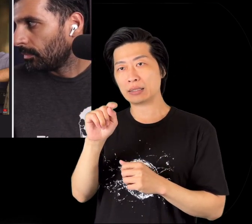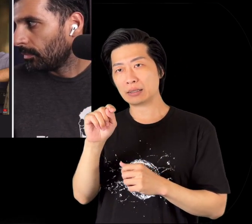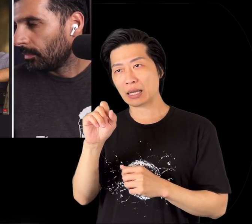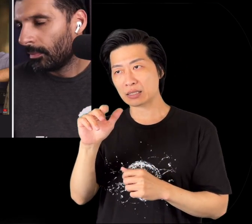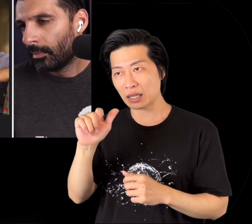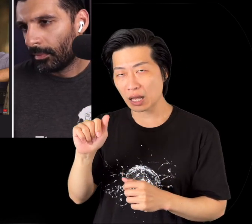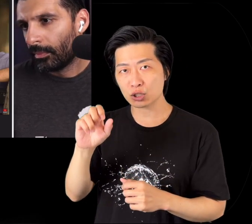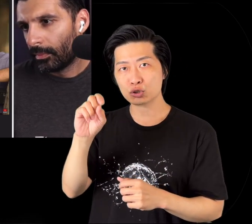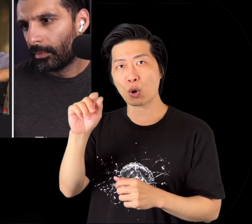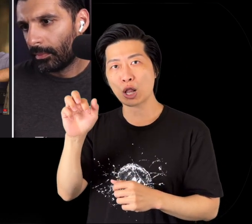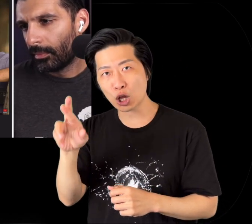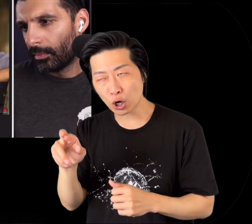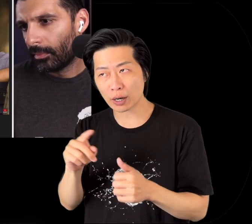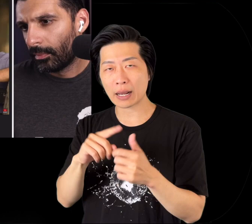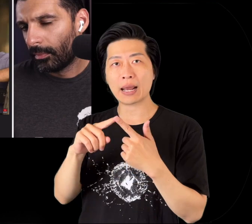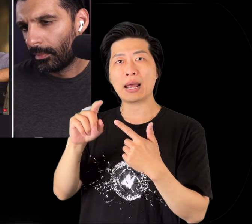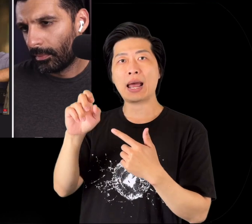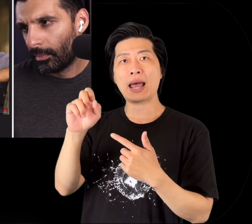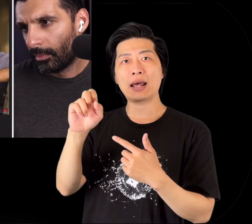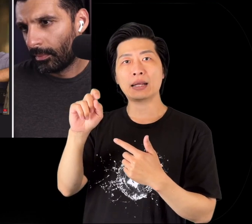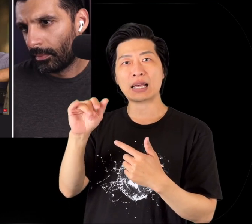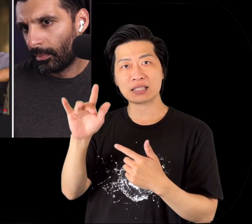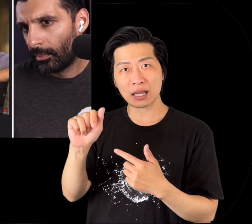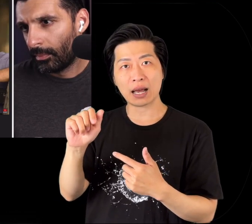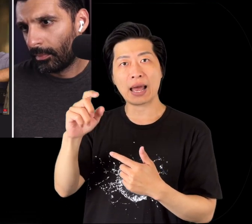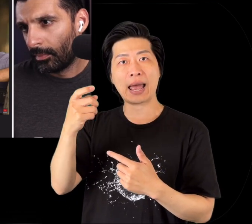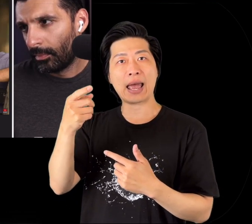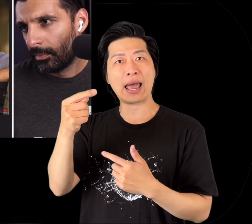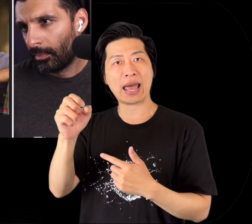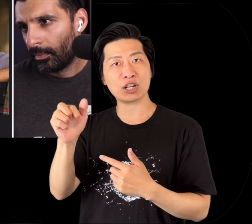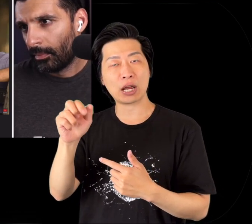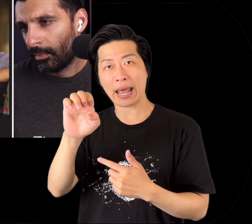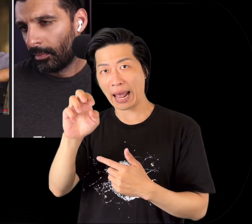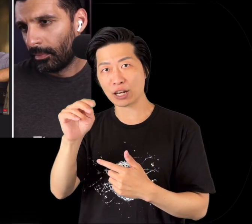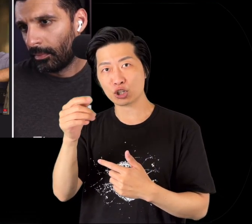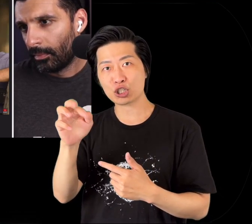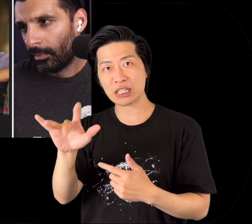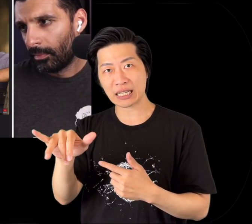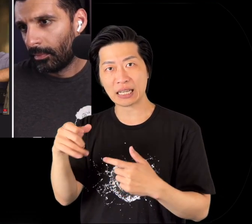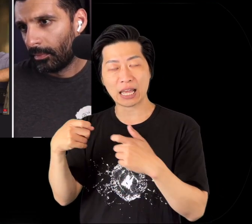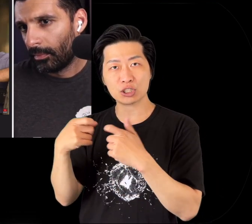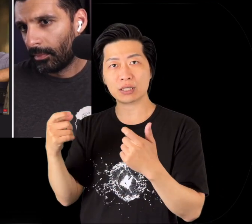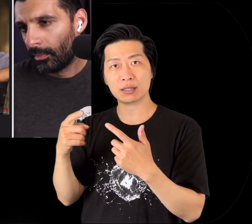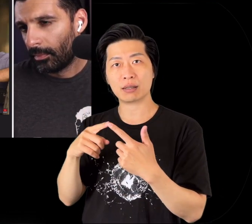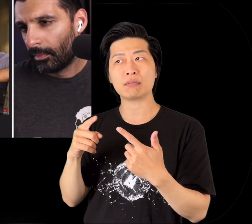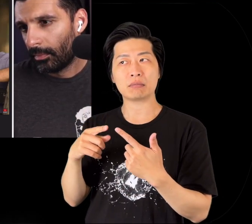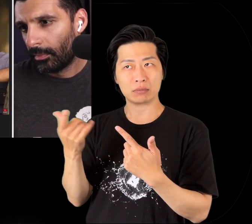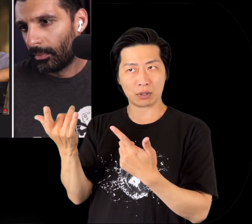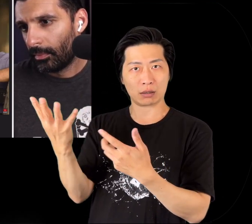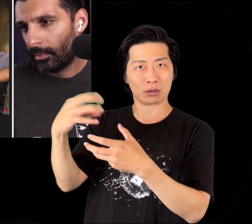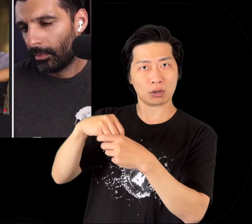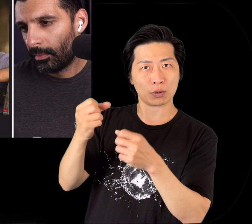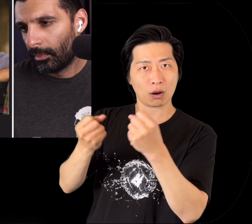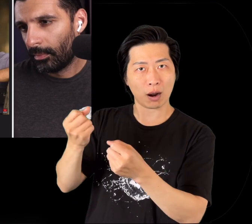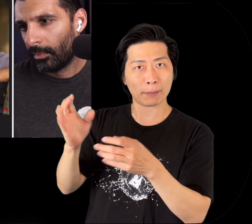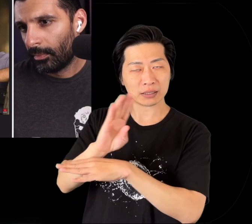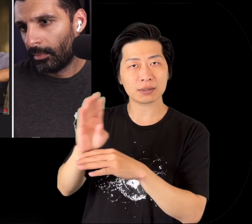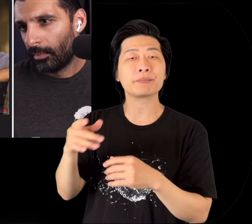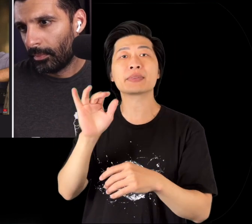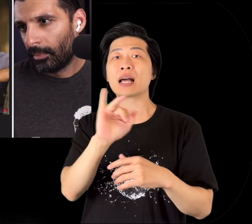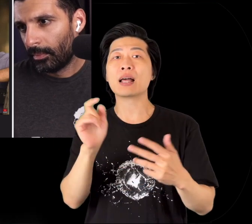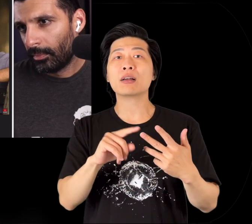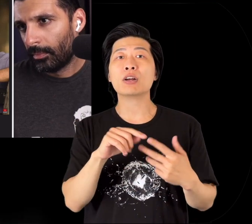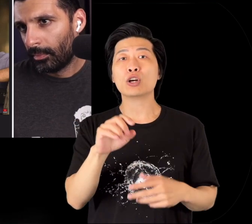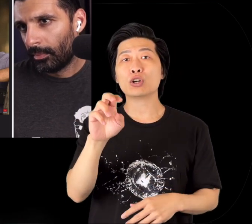Tesla Solar and then Tesla Energy into the fold. So likewise with Neuralink, he wants to